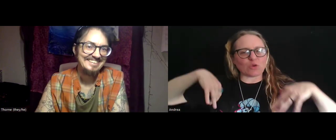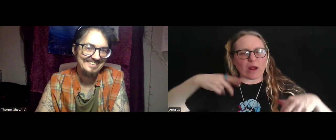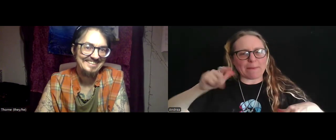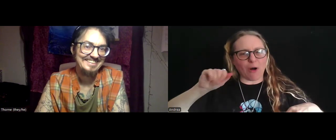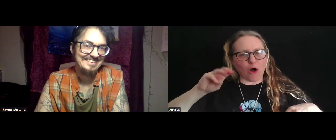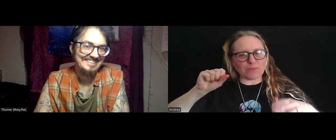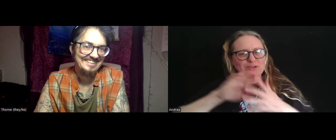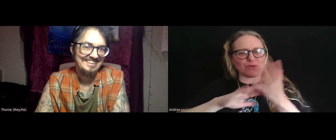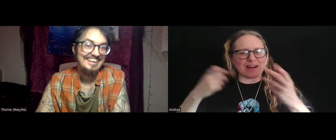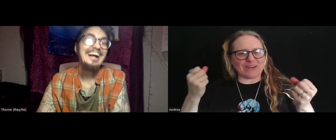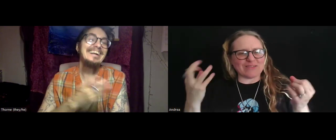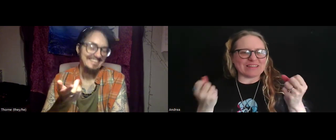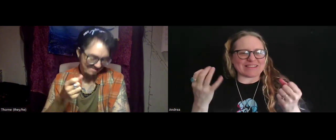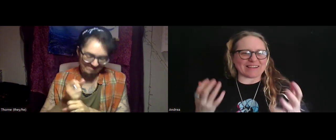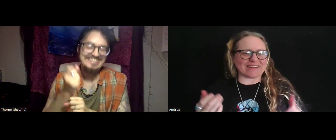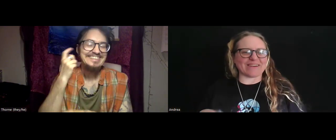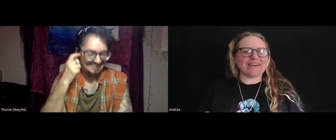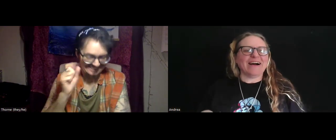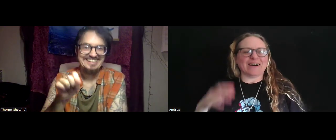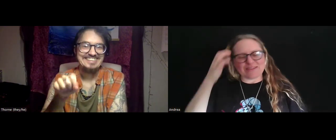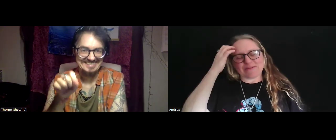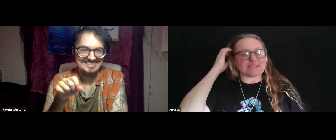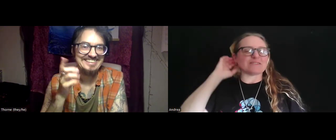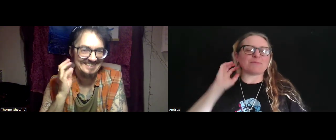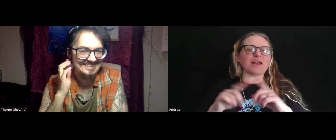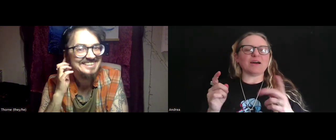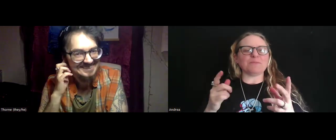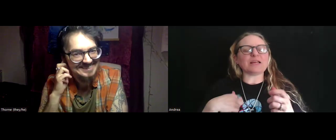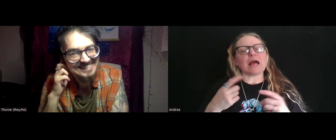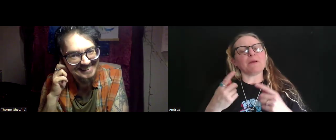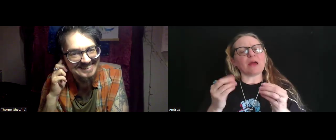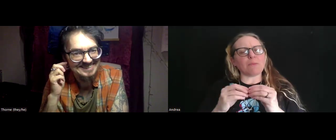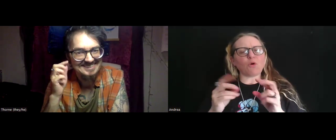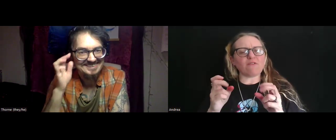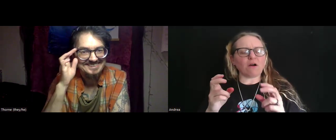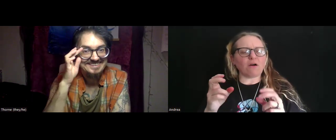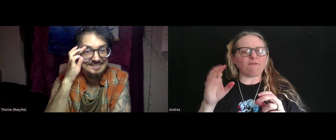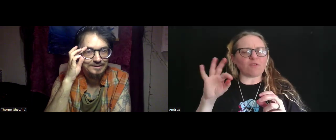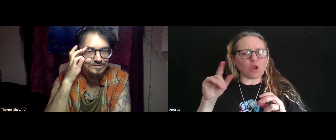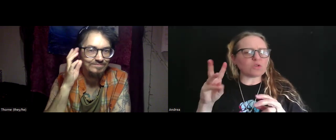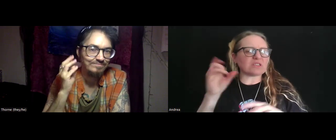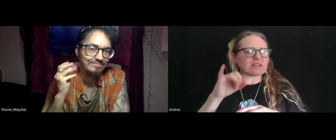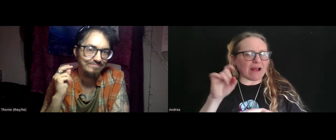sweaty palms or whatever, but it's like, that makes sense. But yeah, but more of a flow style